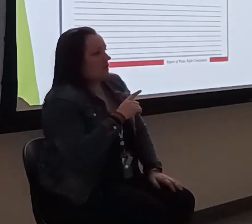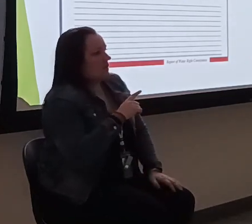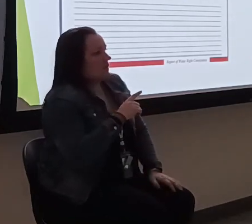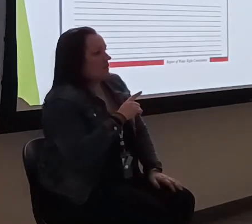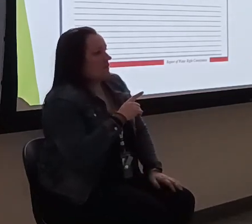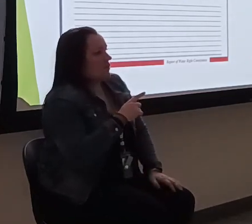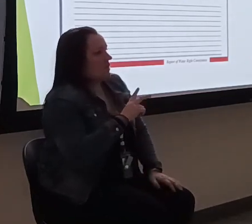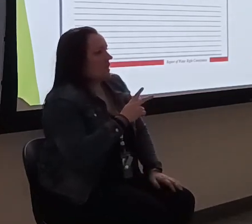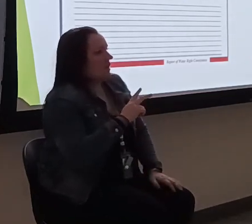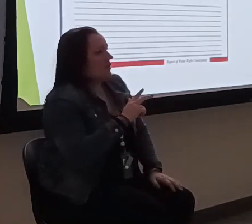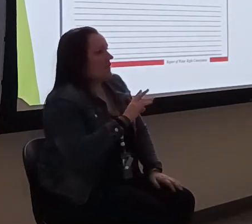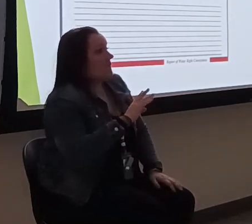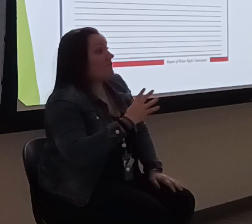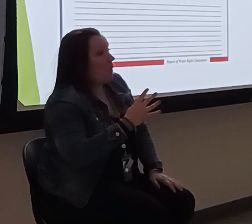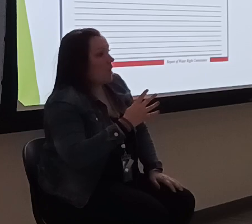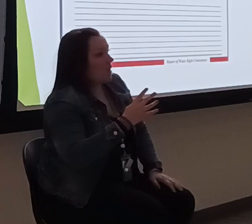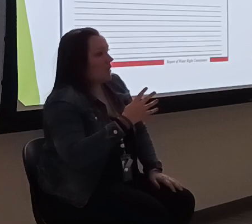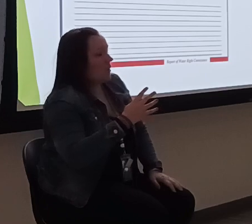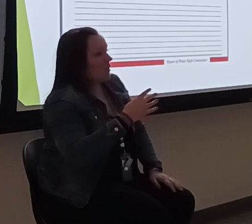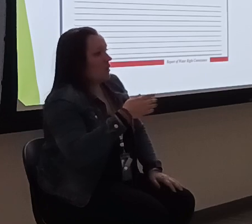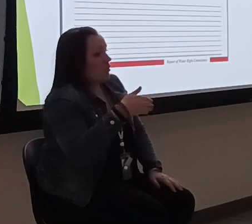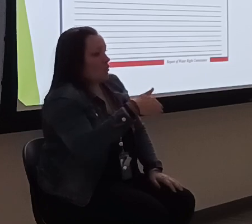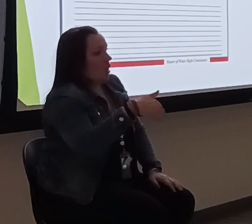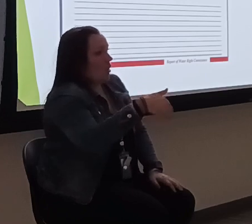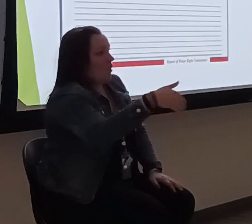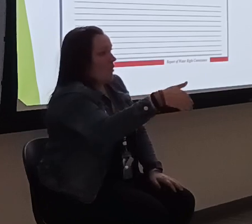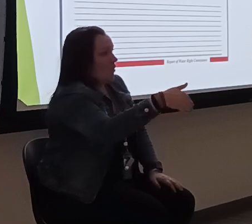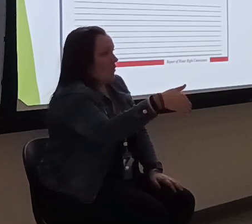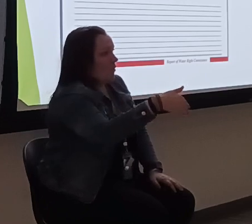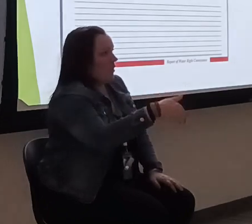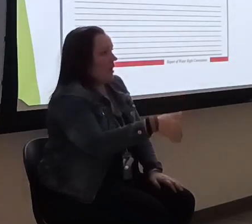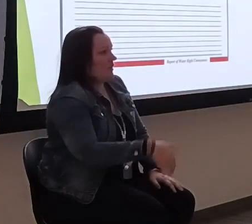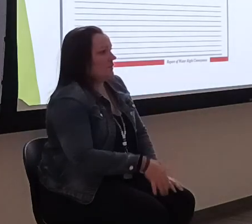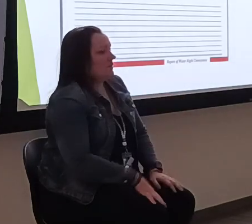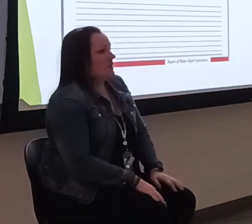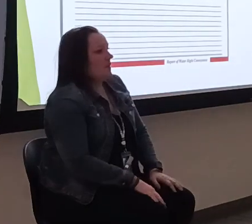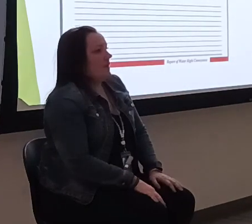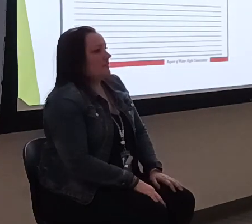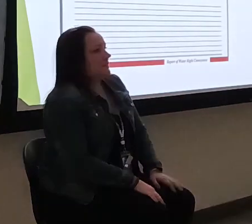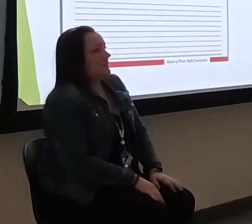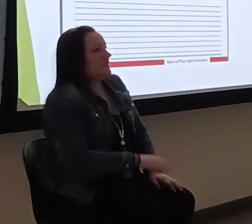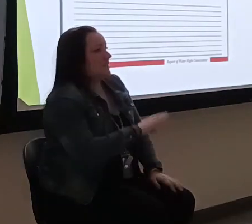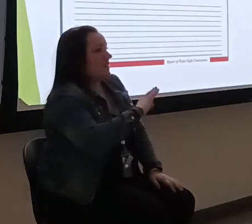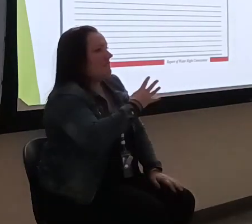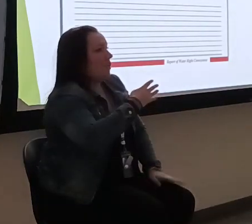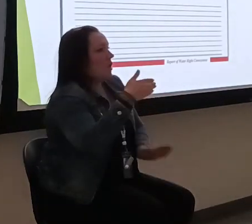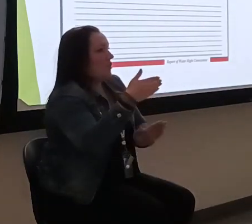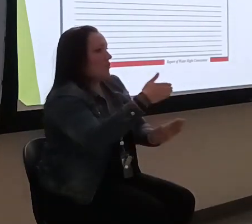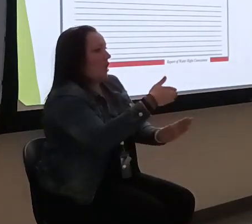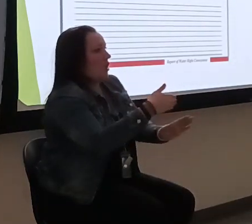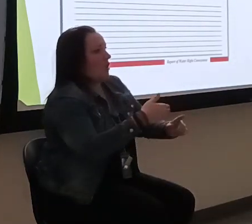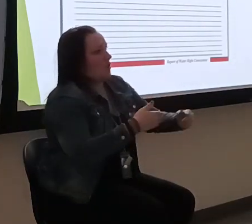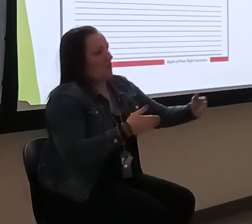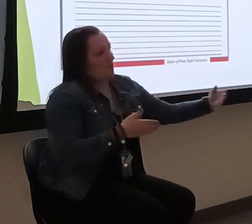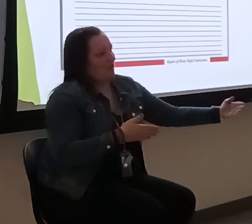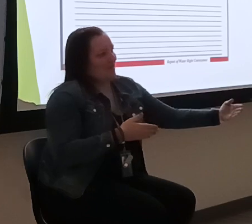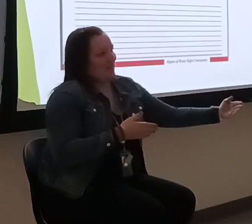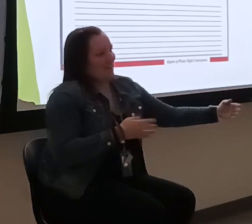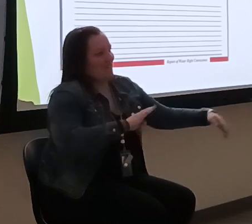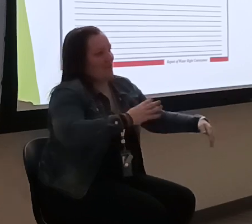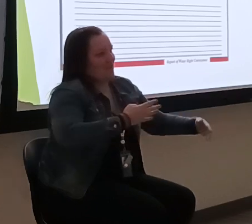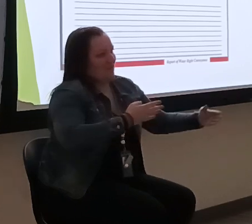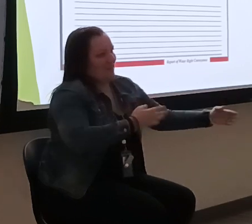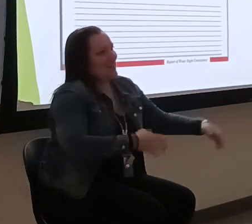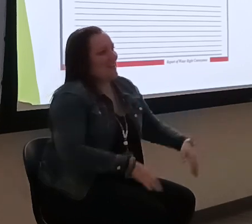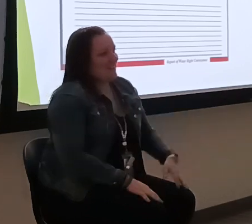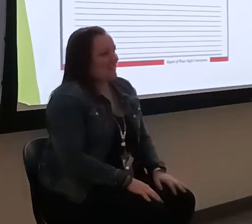form. Several of the owners on that list we looked at had 0.1 of an acre. Many of those owners had